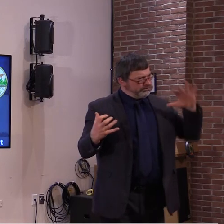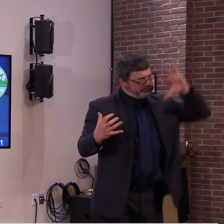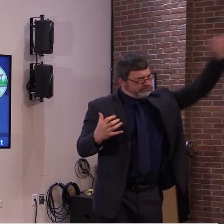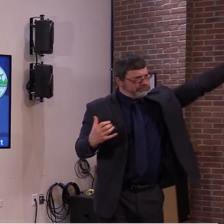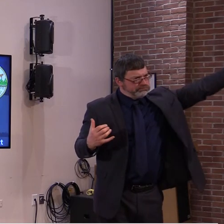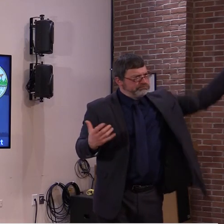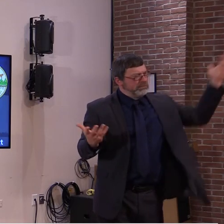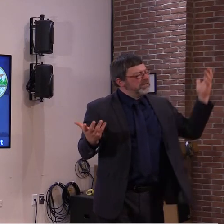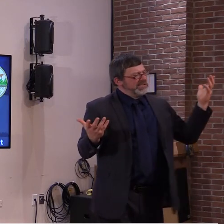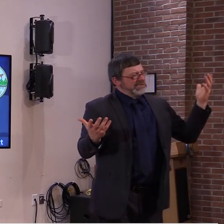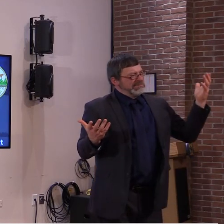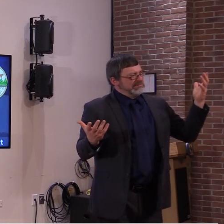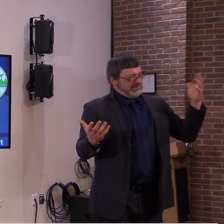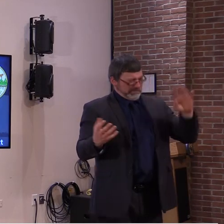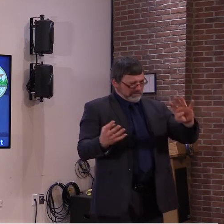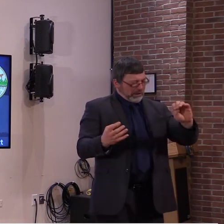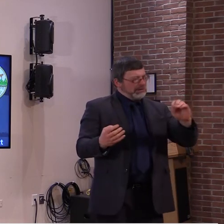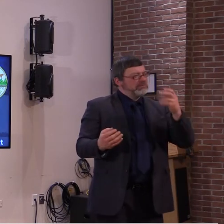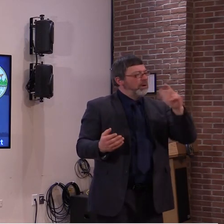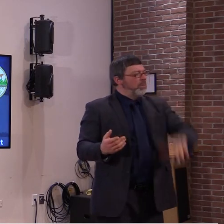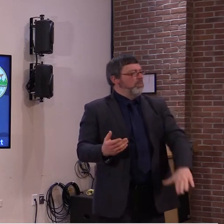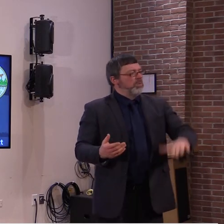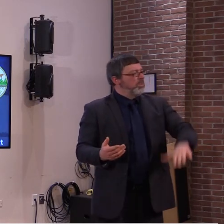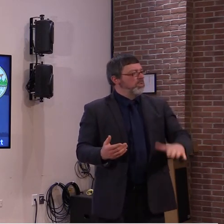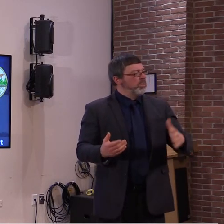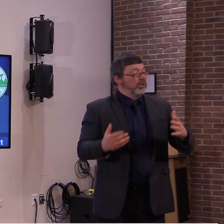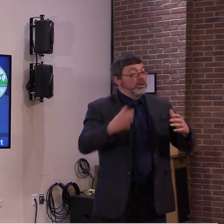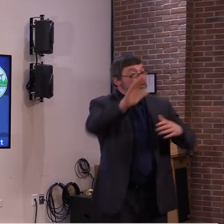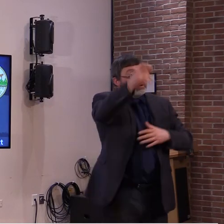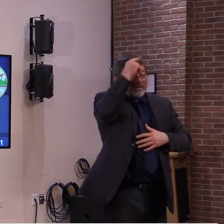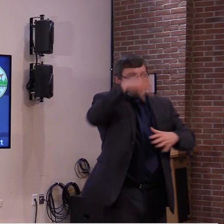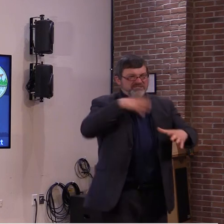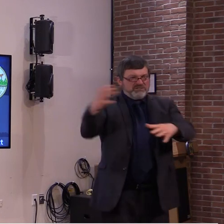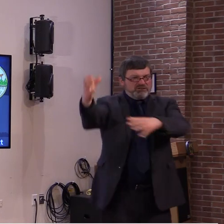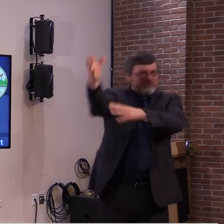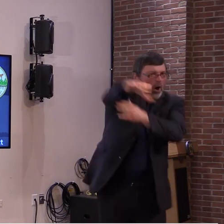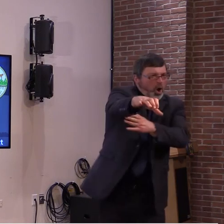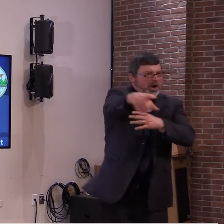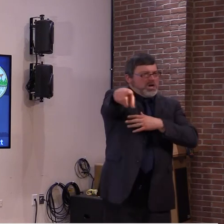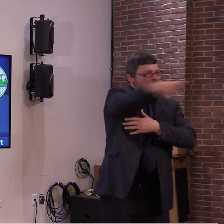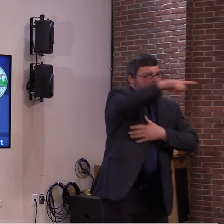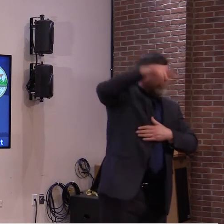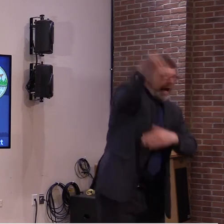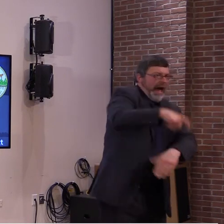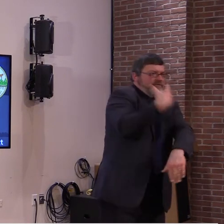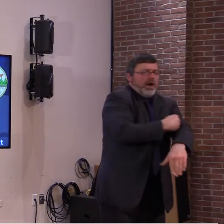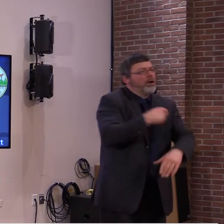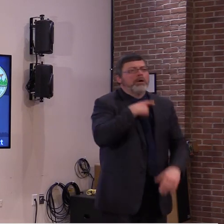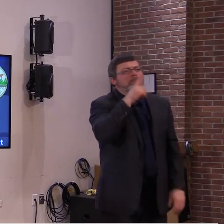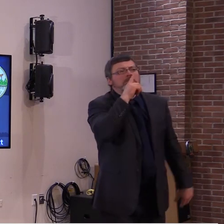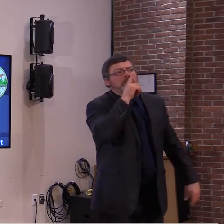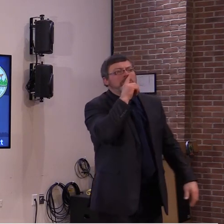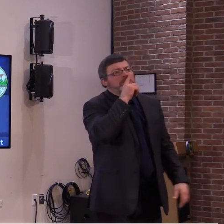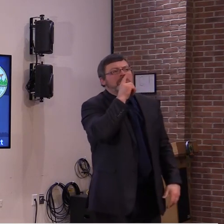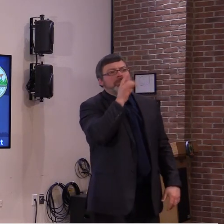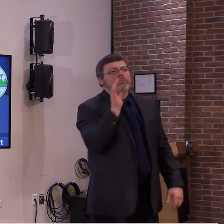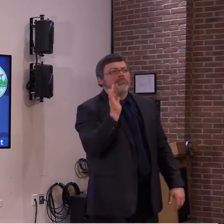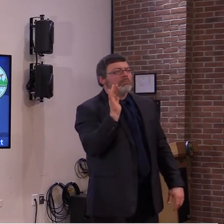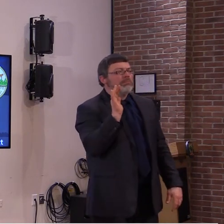FDA-approved treatment. It's only got the EUA. So states can't